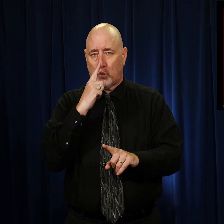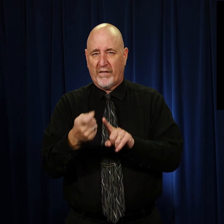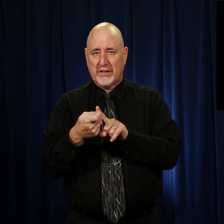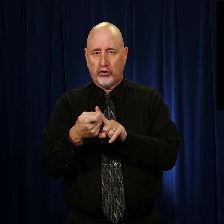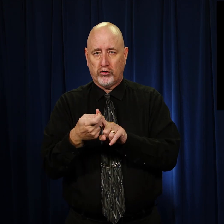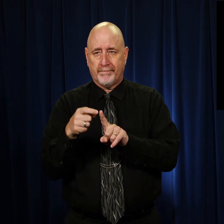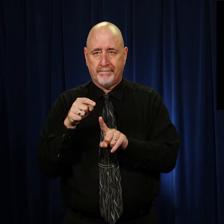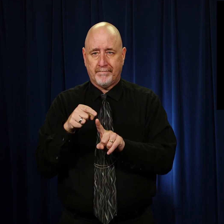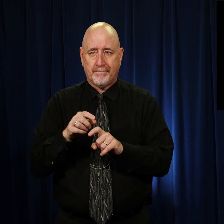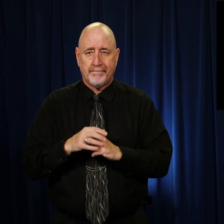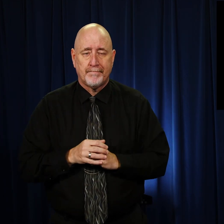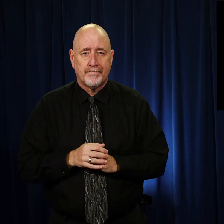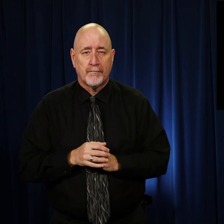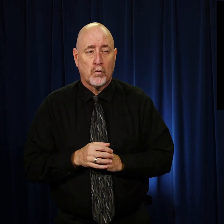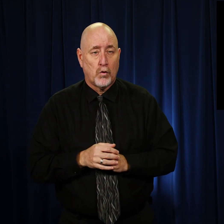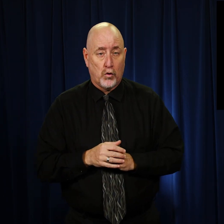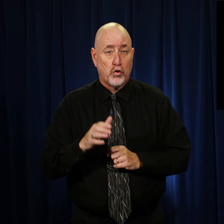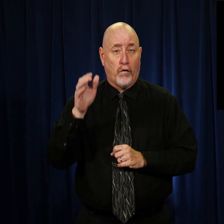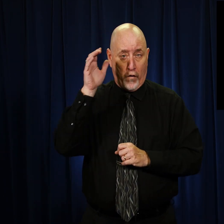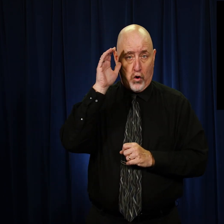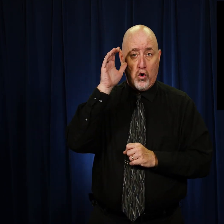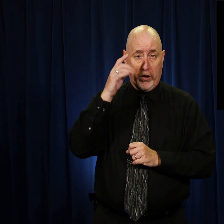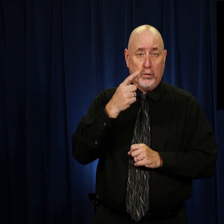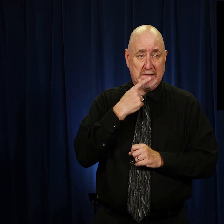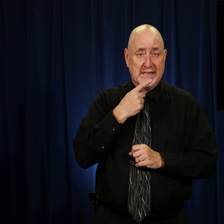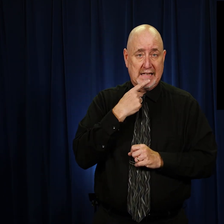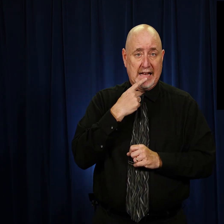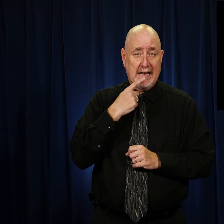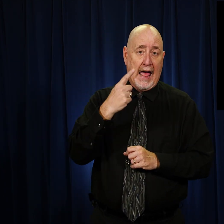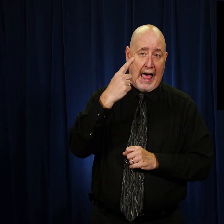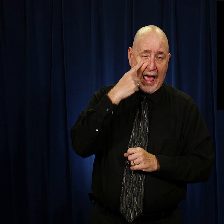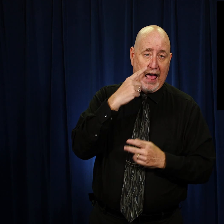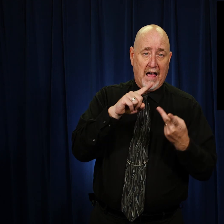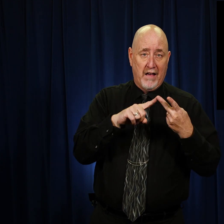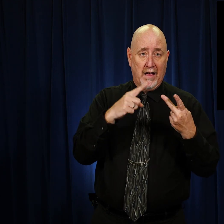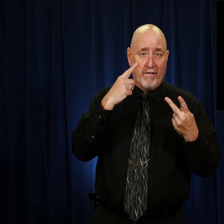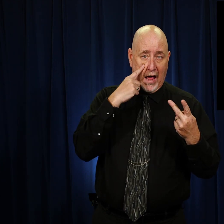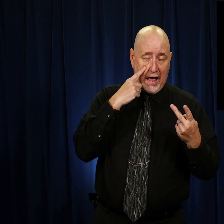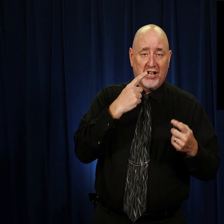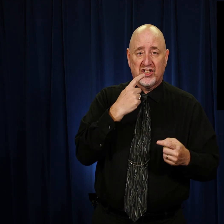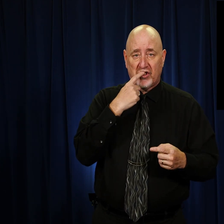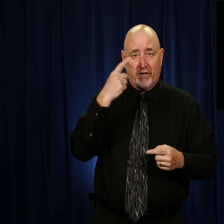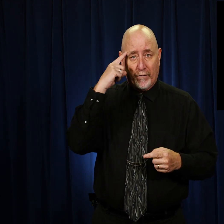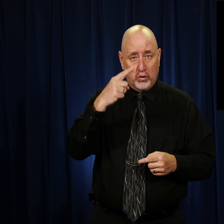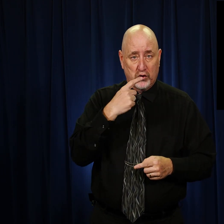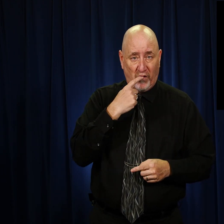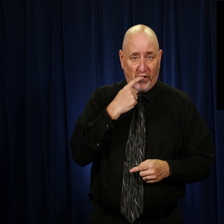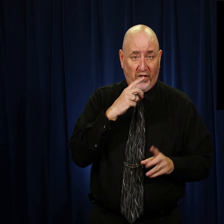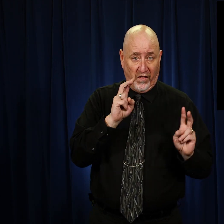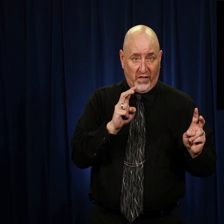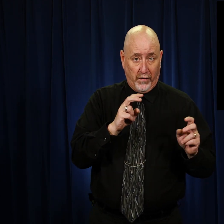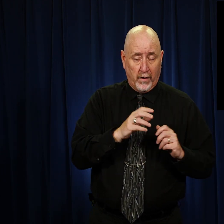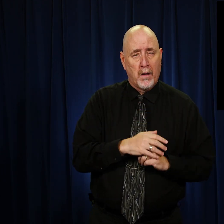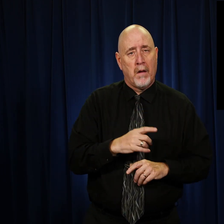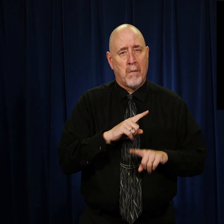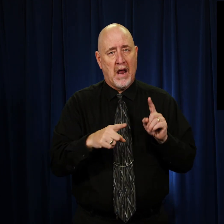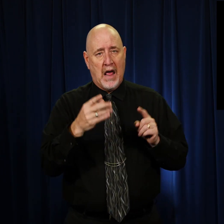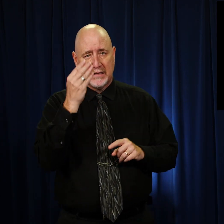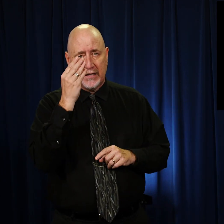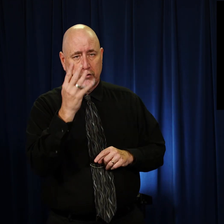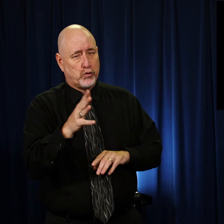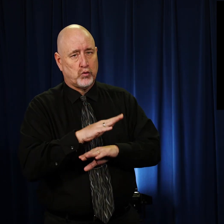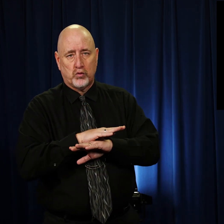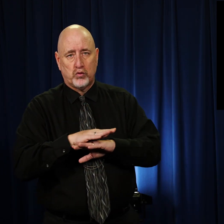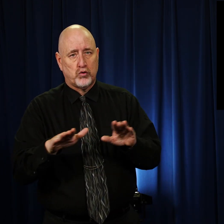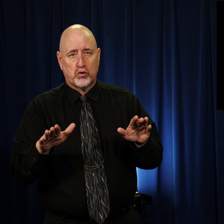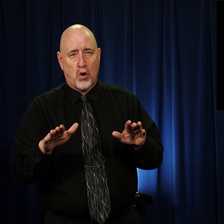revenge. You have heard that it was said, an eye for an eye, a tooth for a tooth. But I say to you,